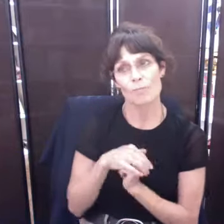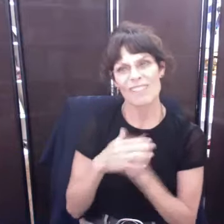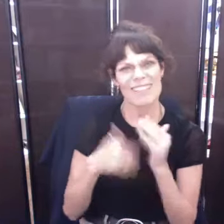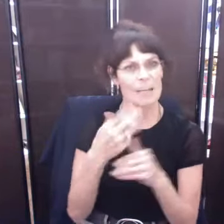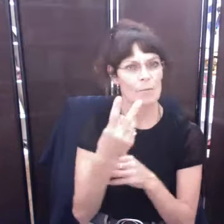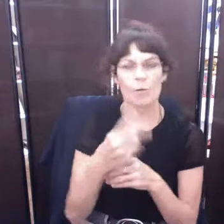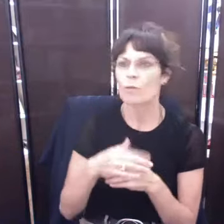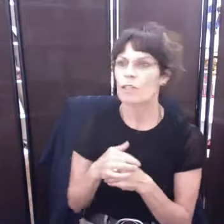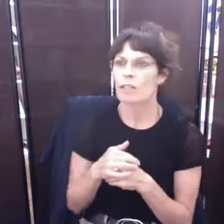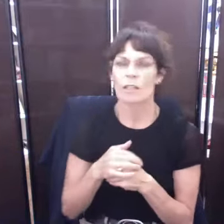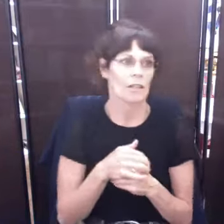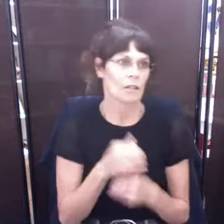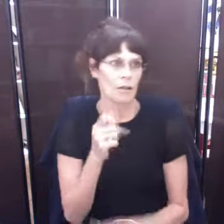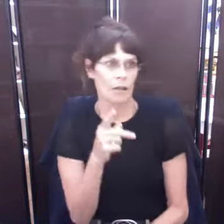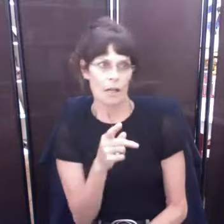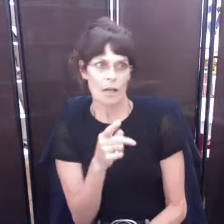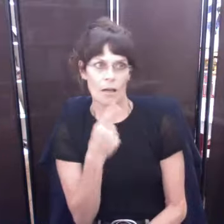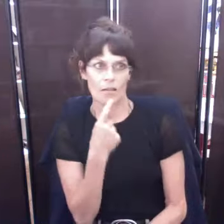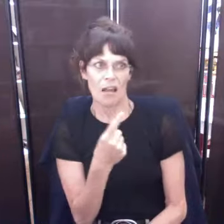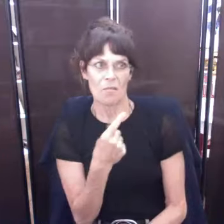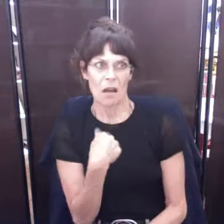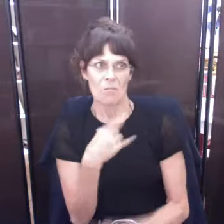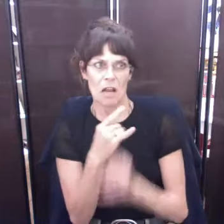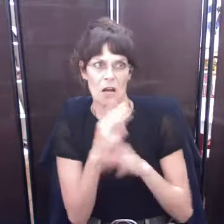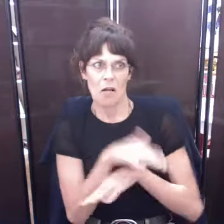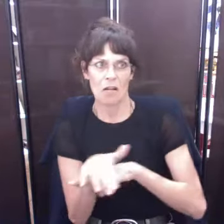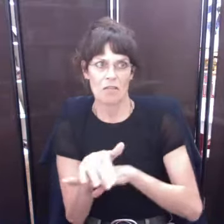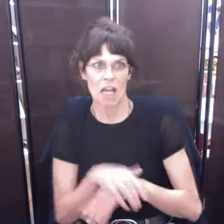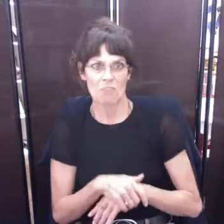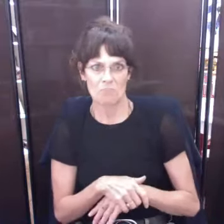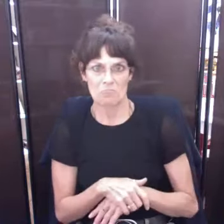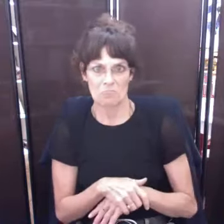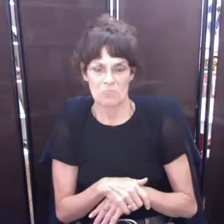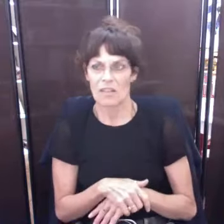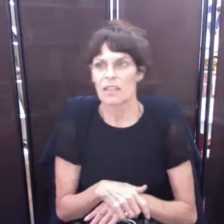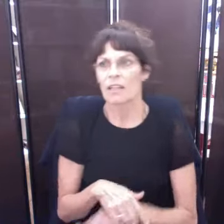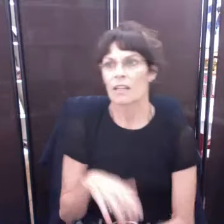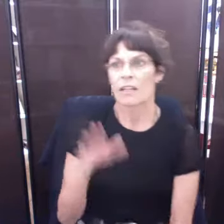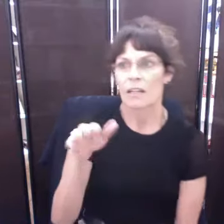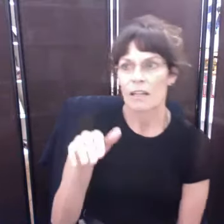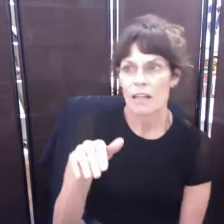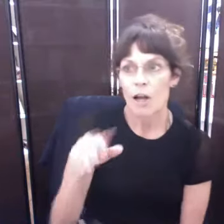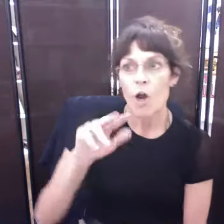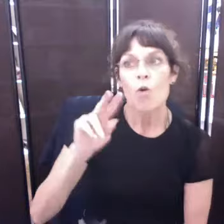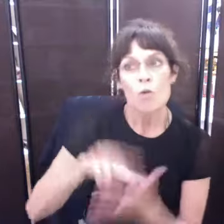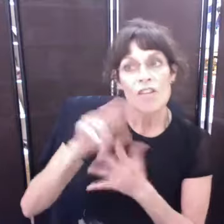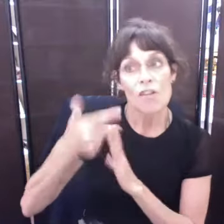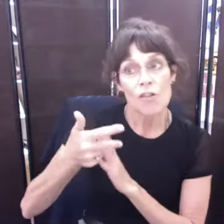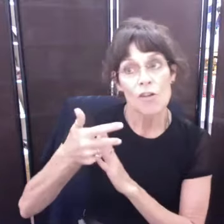And I said, okay, I'll tell him I'm an alcoholic every day. And then she said I had to read the 3rd step prayer and the 7th step prayer. And I didn't know what those